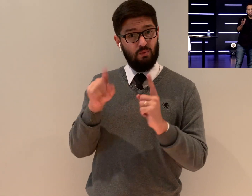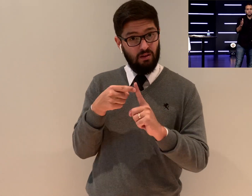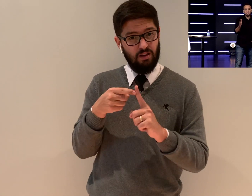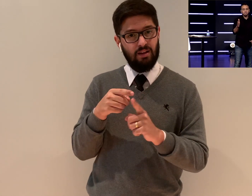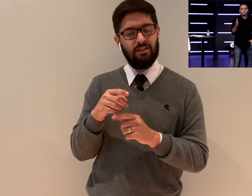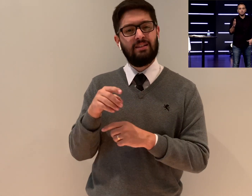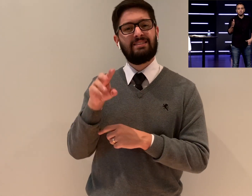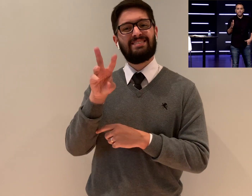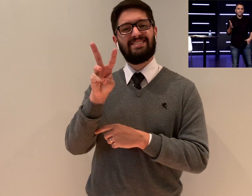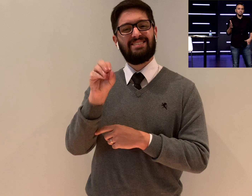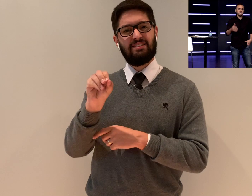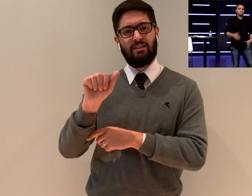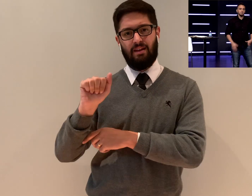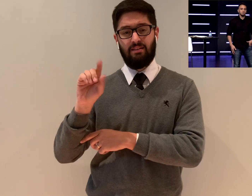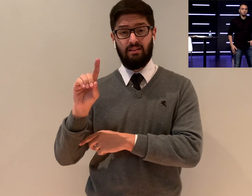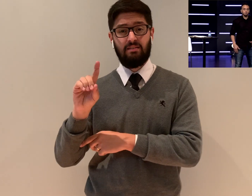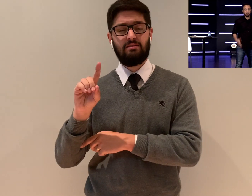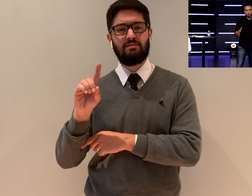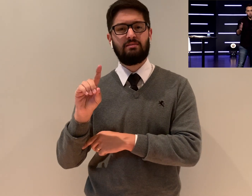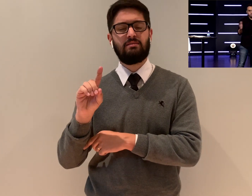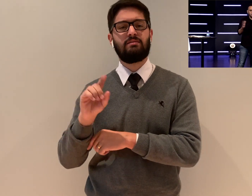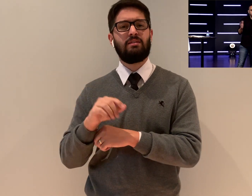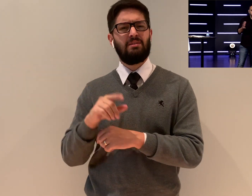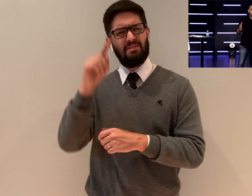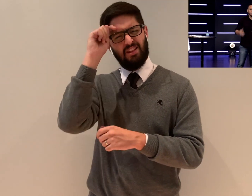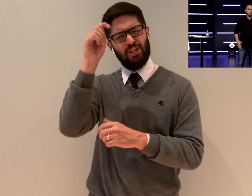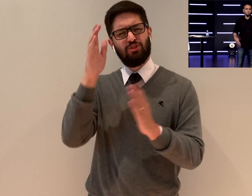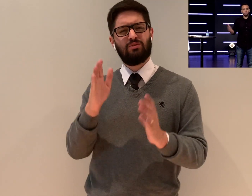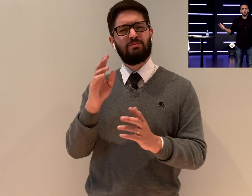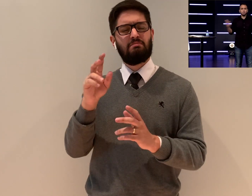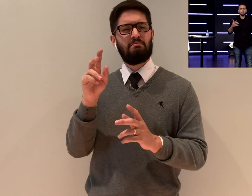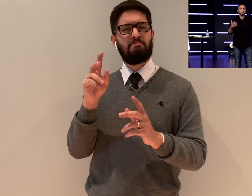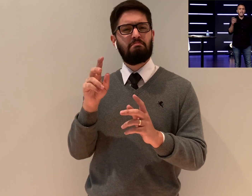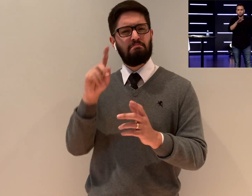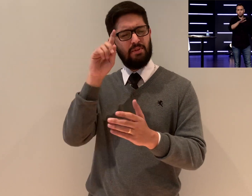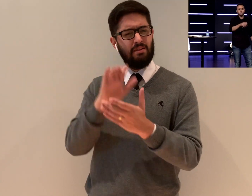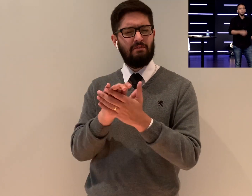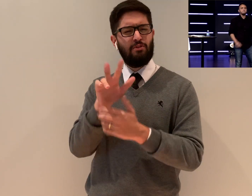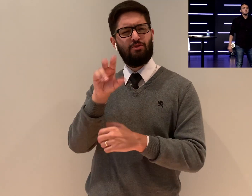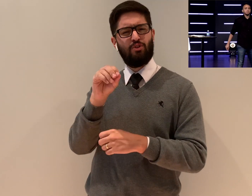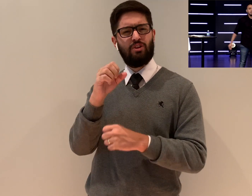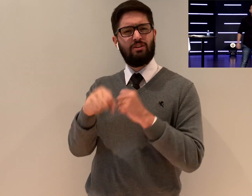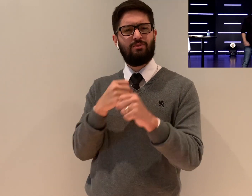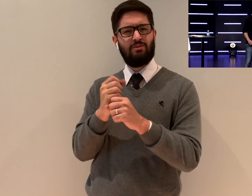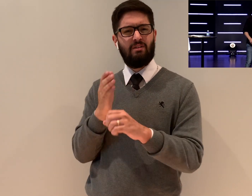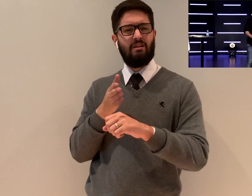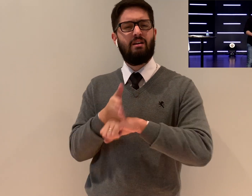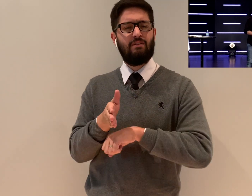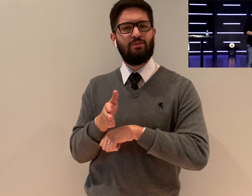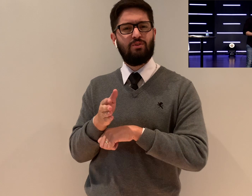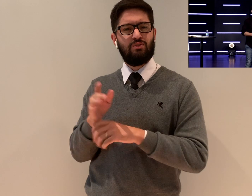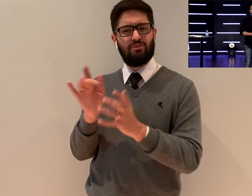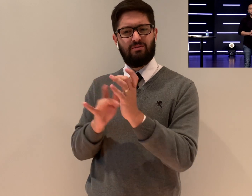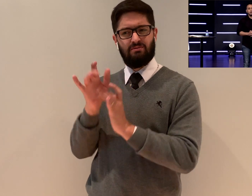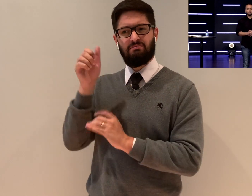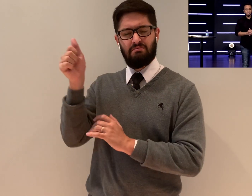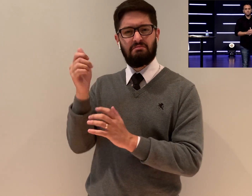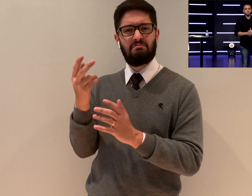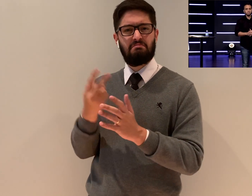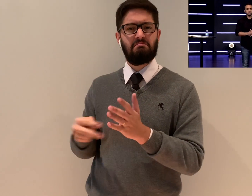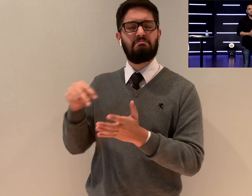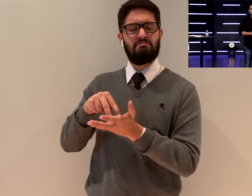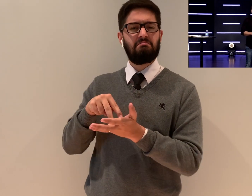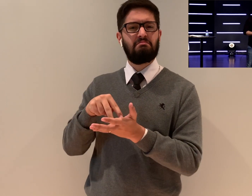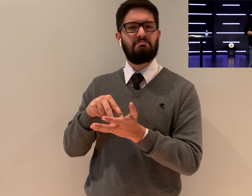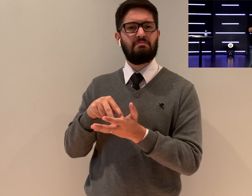year 60 A.D., Theologians believe it was about that year, about 30 years after the resurrection of